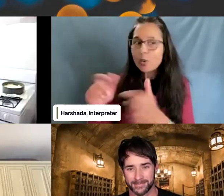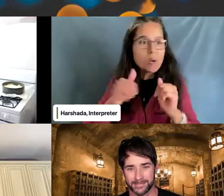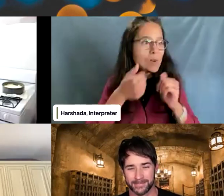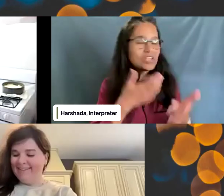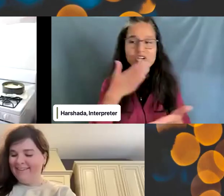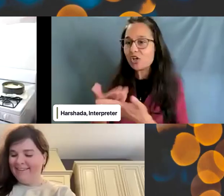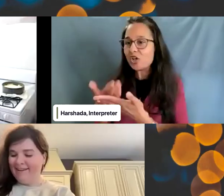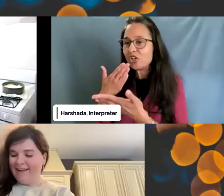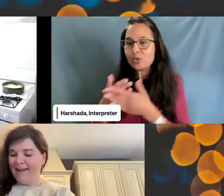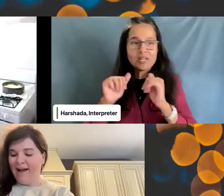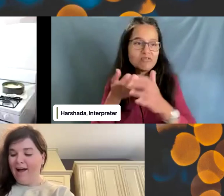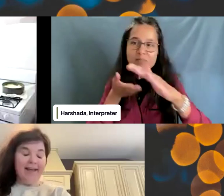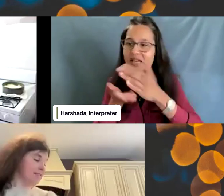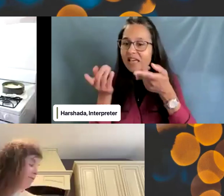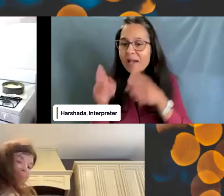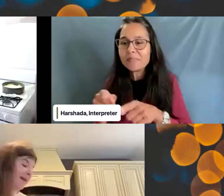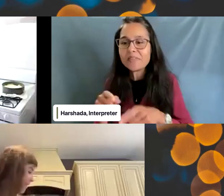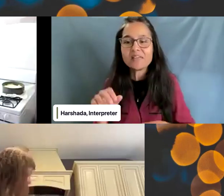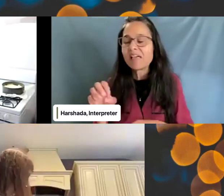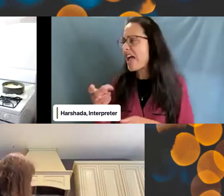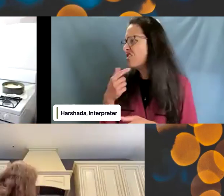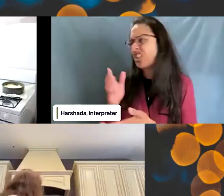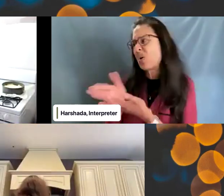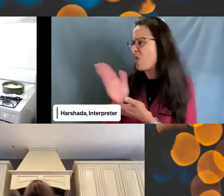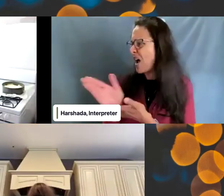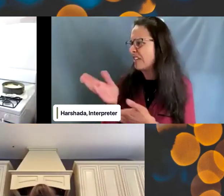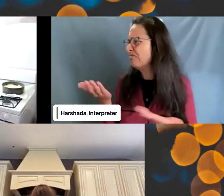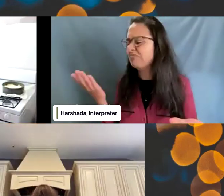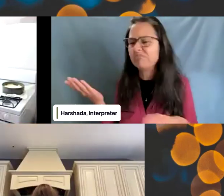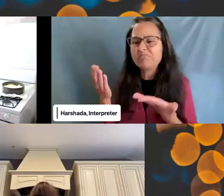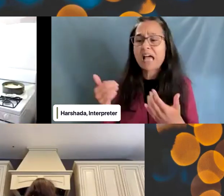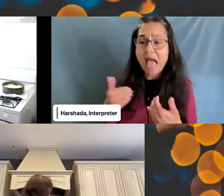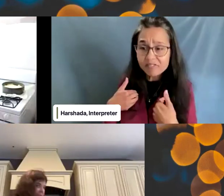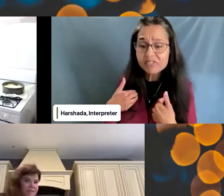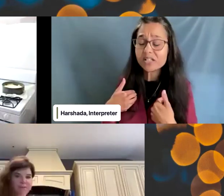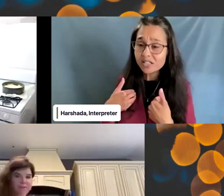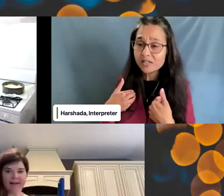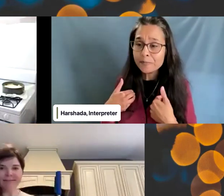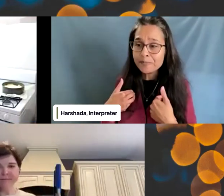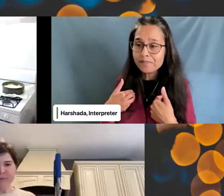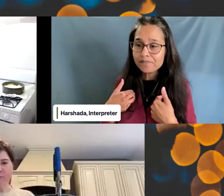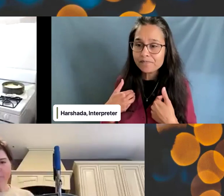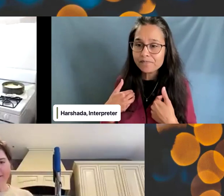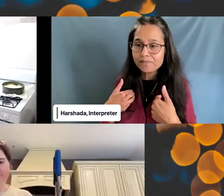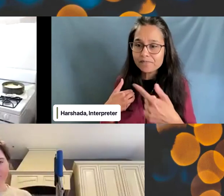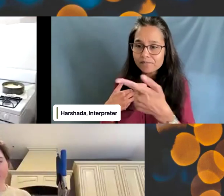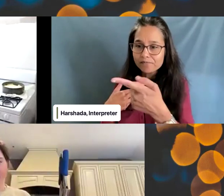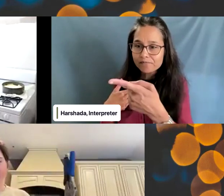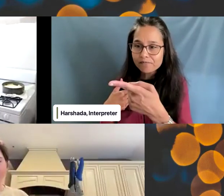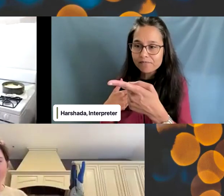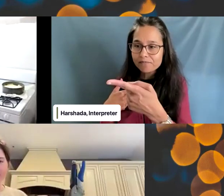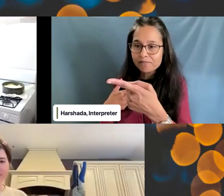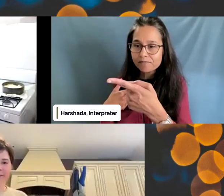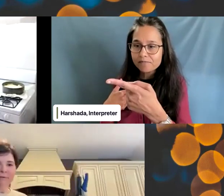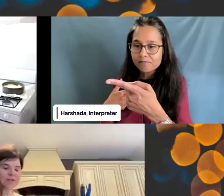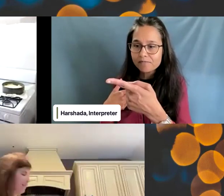Good. How are you? How's the baking going? It's all right. I did have to ninja my springform pan because it was falling apart,